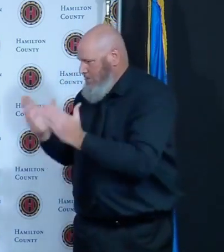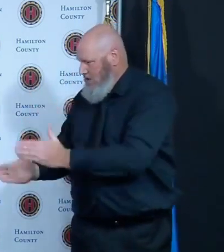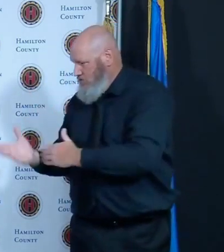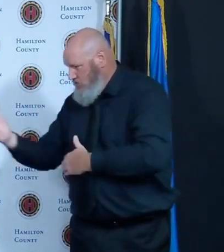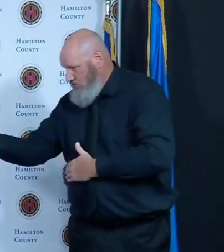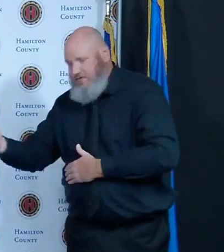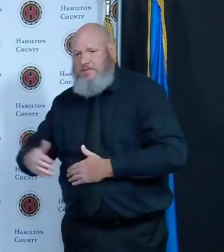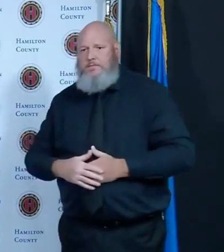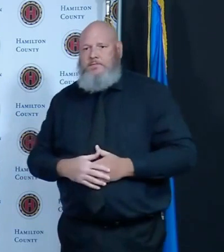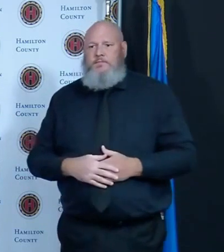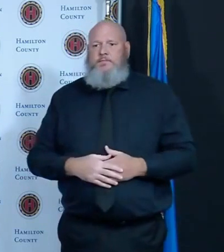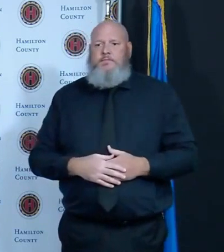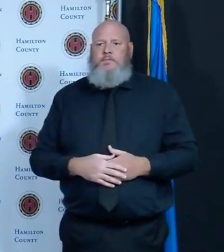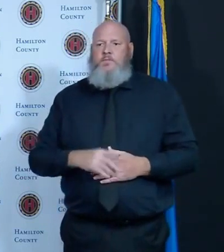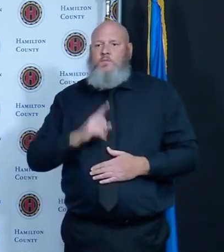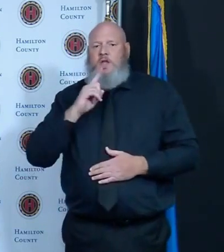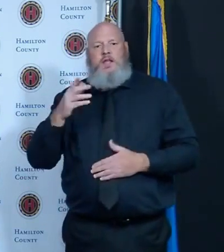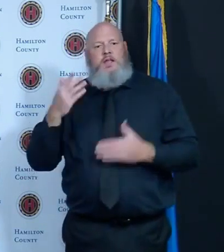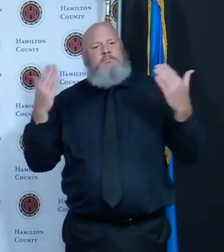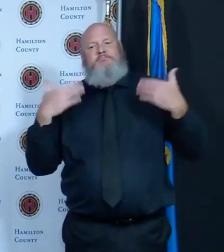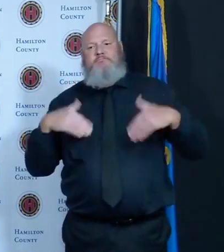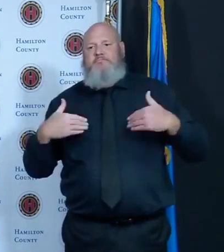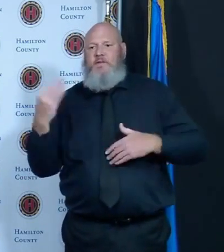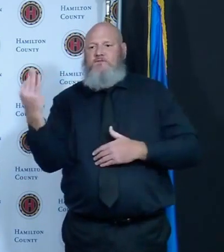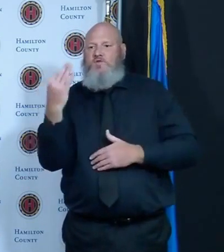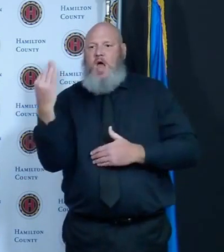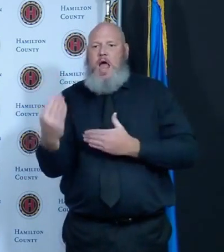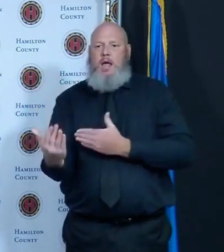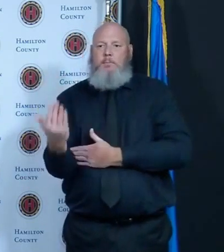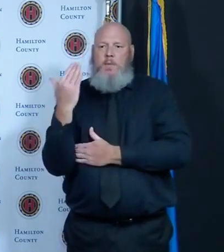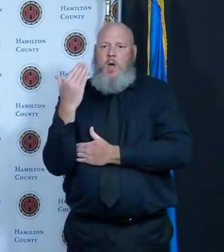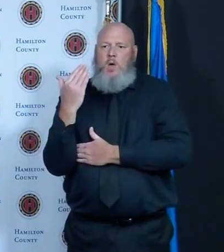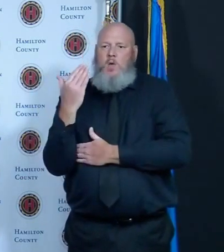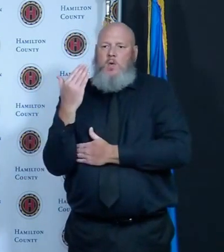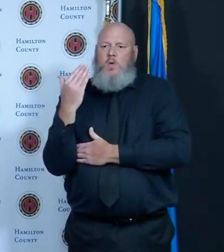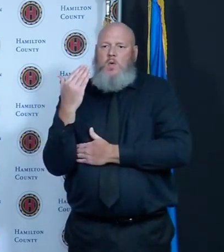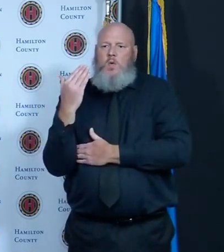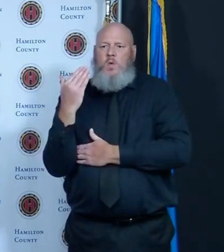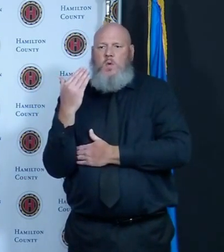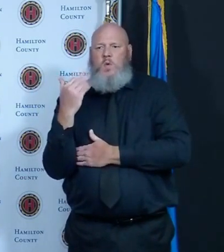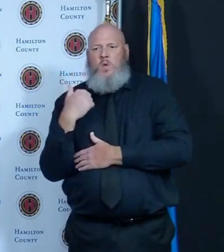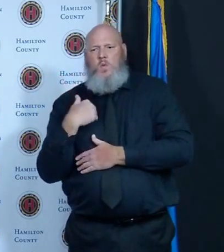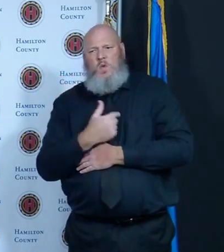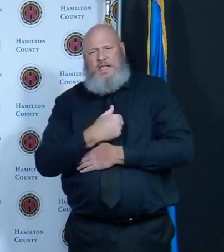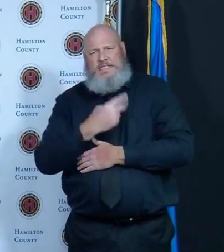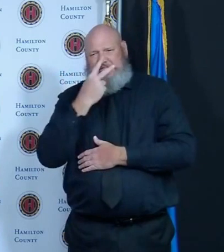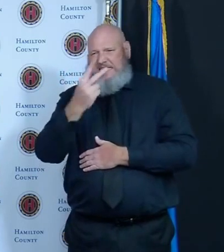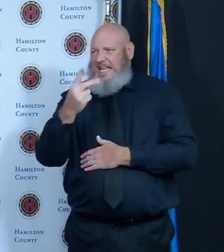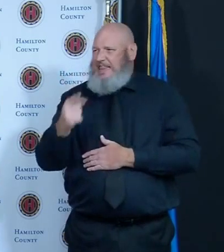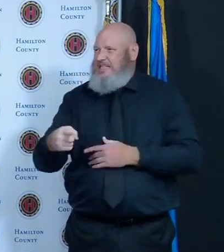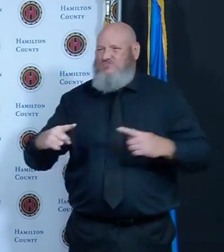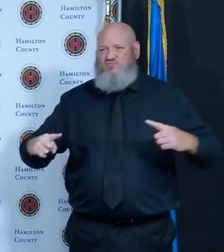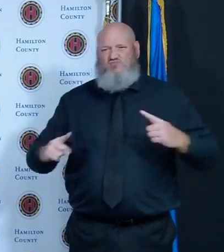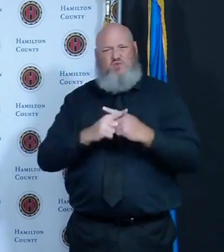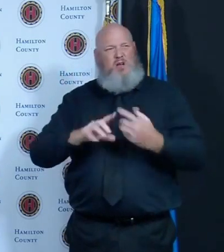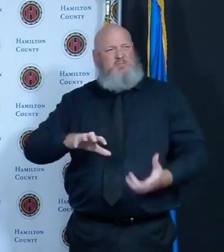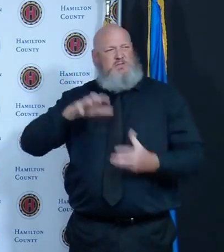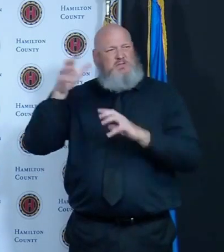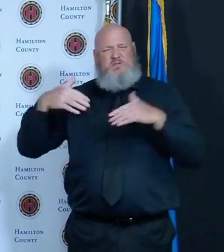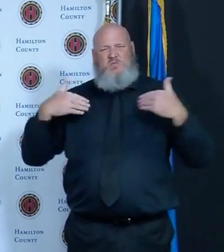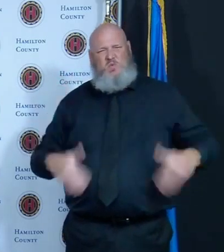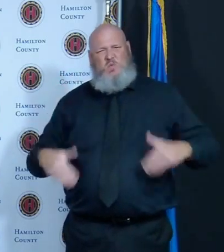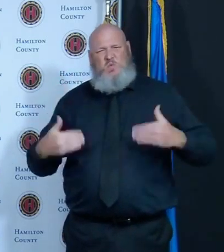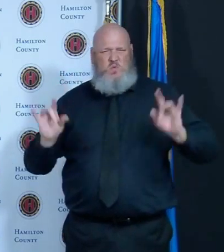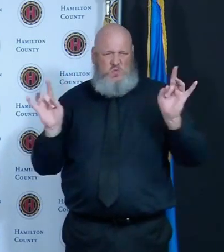Friday morning during this unprecedented and challenging time for our community, the nation, and in fact, the